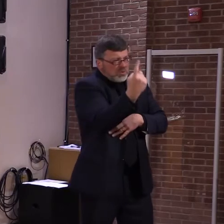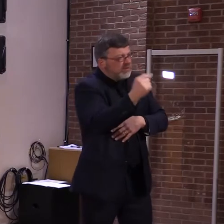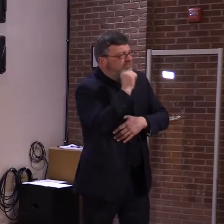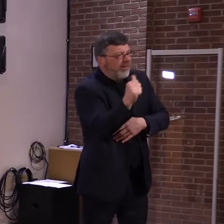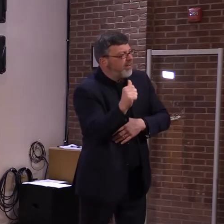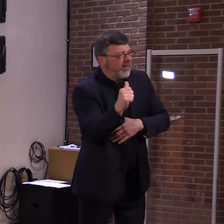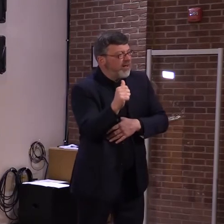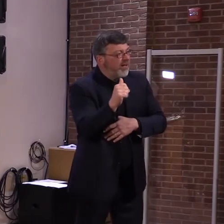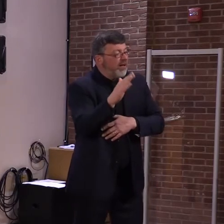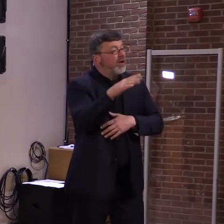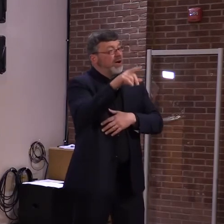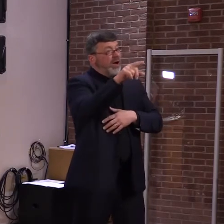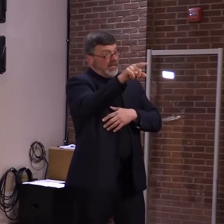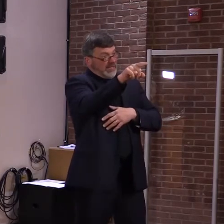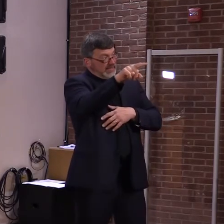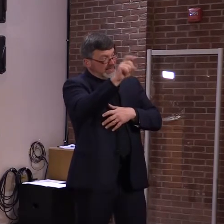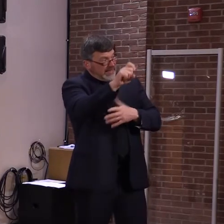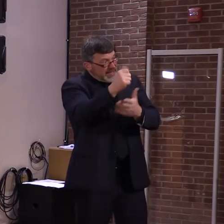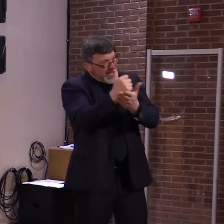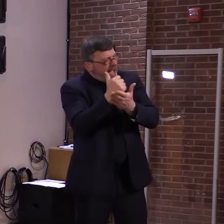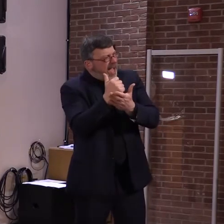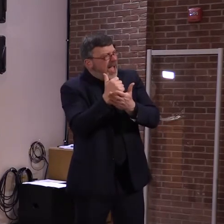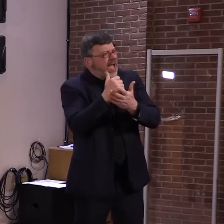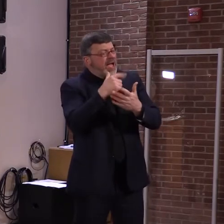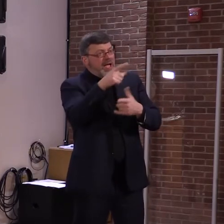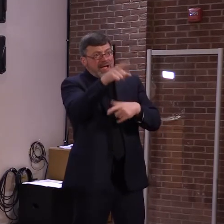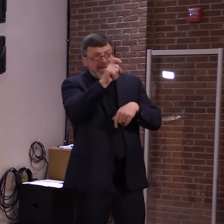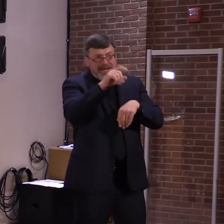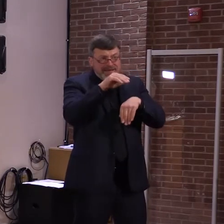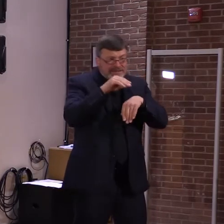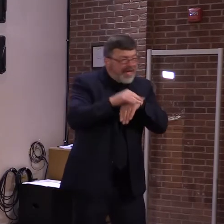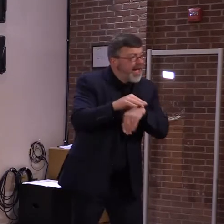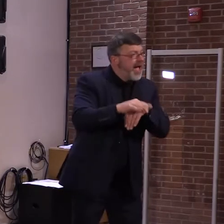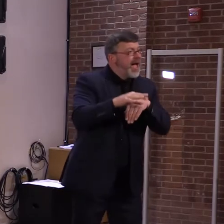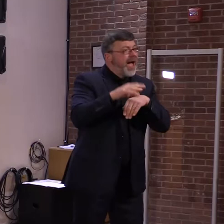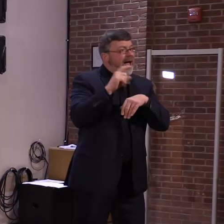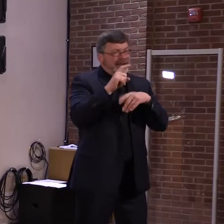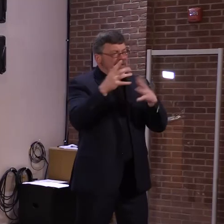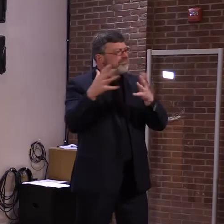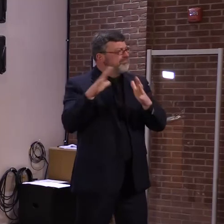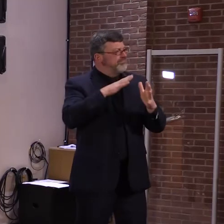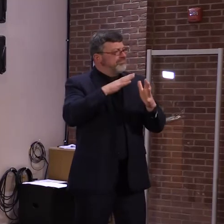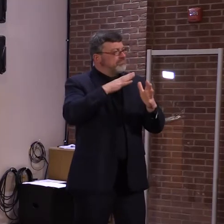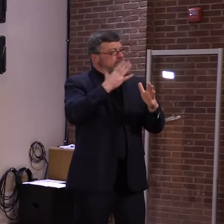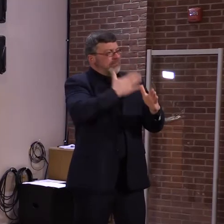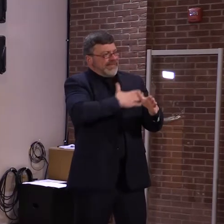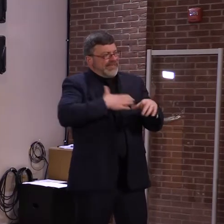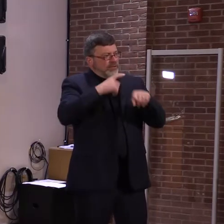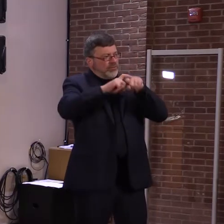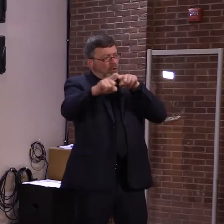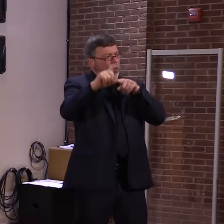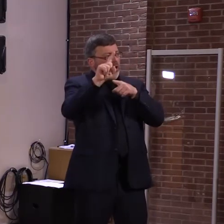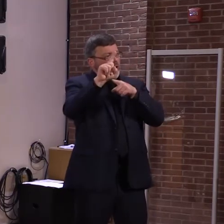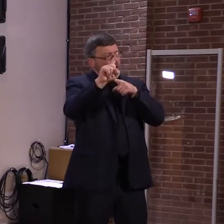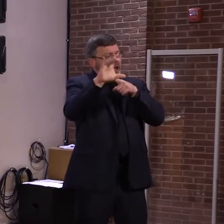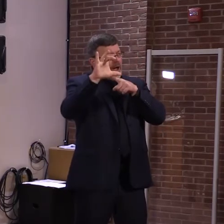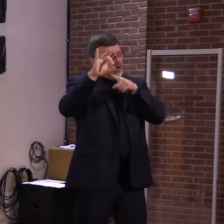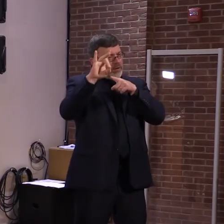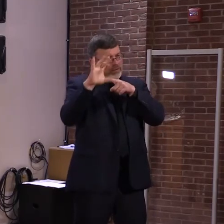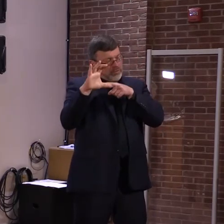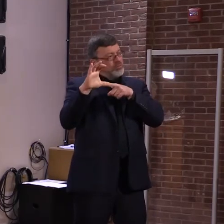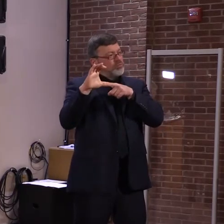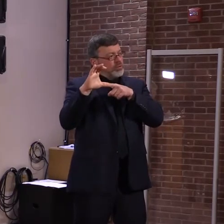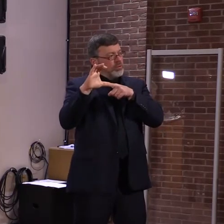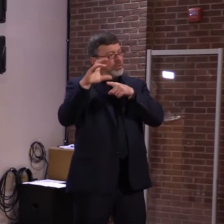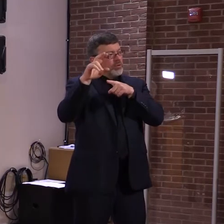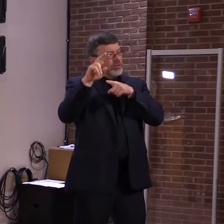741-741 and then text Vermont, or you can call 211. May is also National Foster Care Month, which